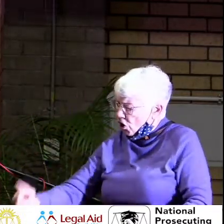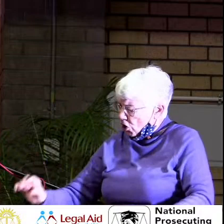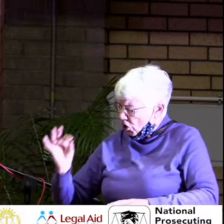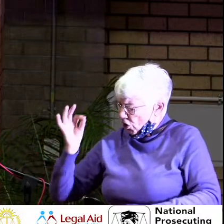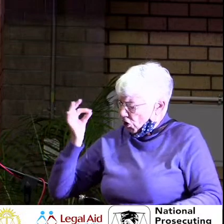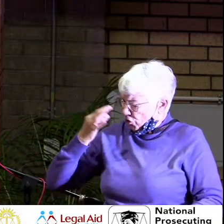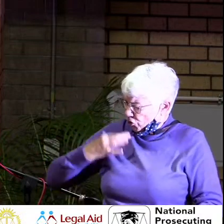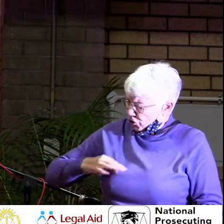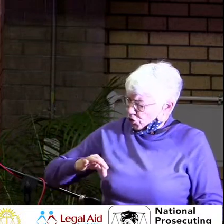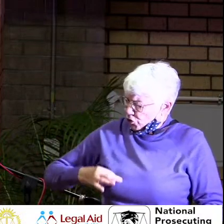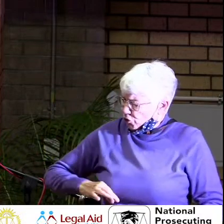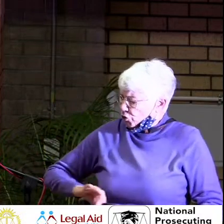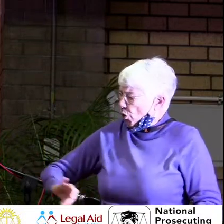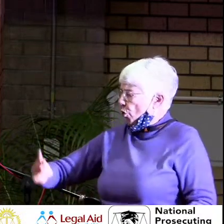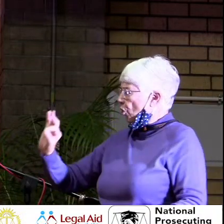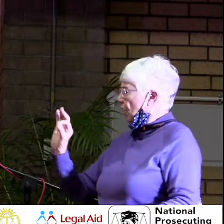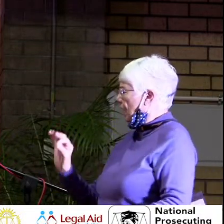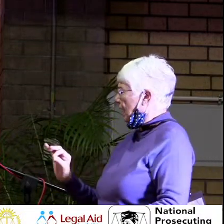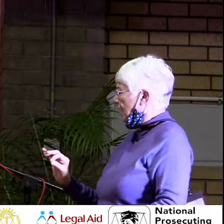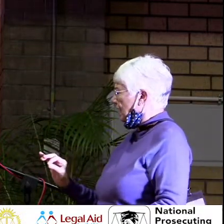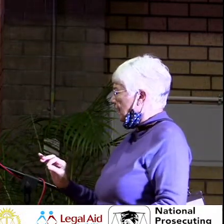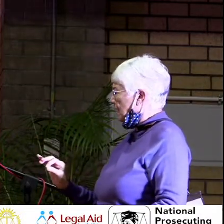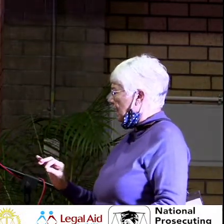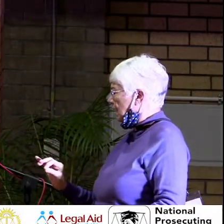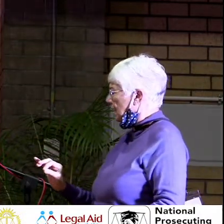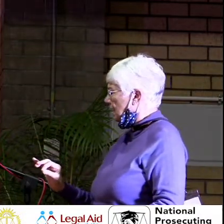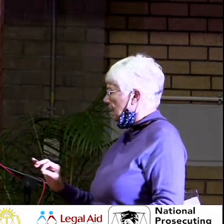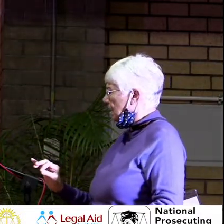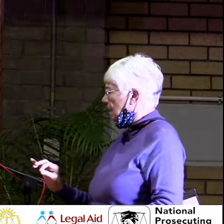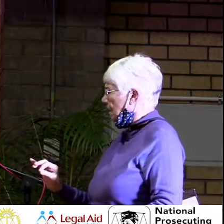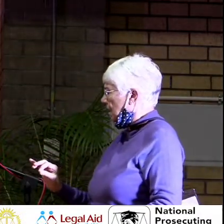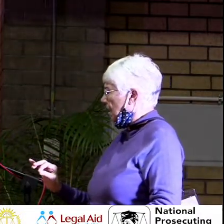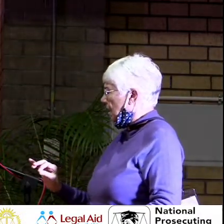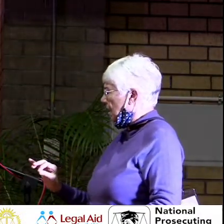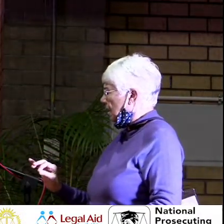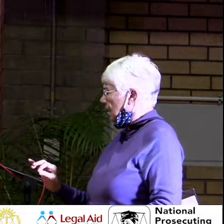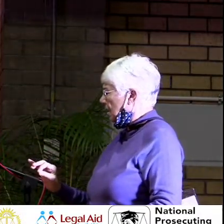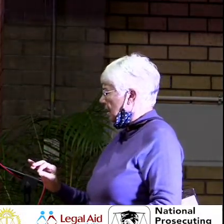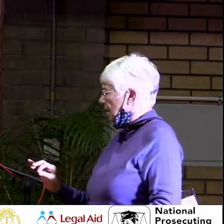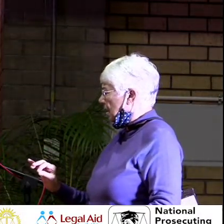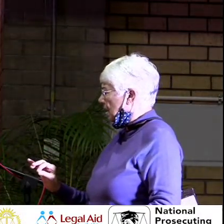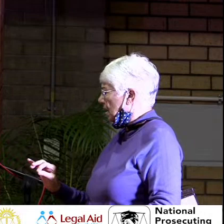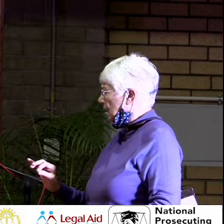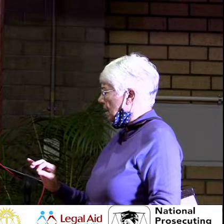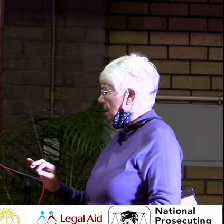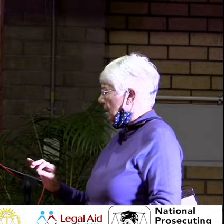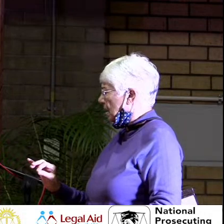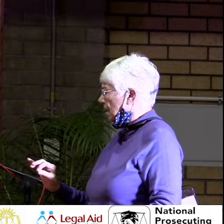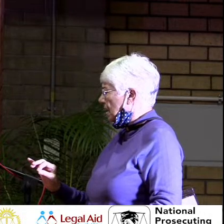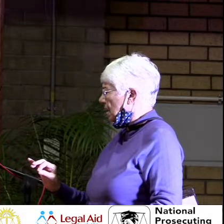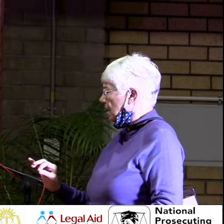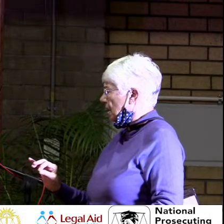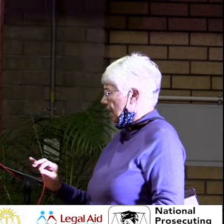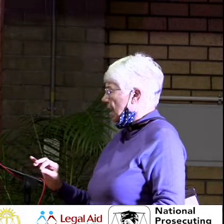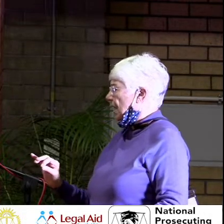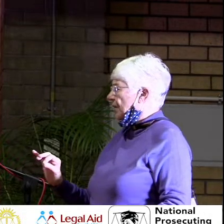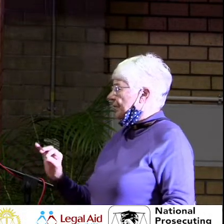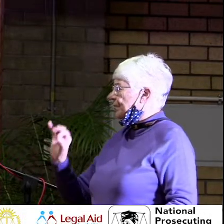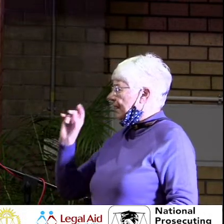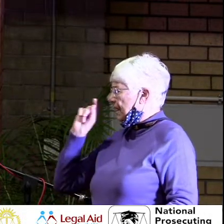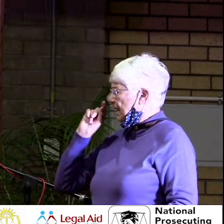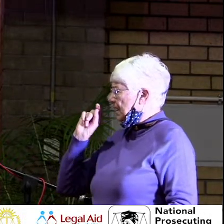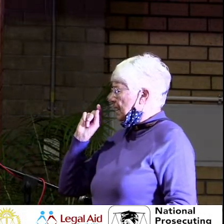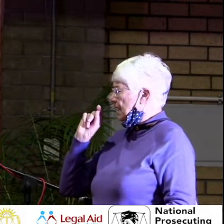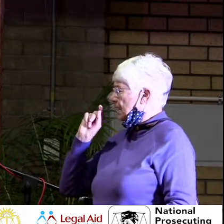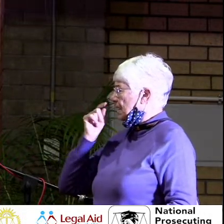plekkie. That of we should know our place is oudtyds. She doesn't know her place. You can ask her daddy.